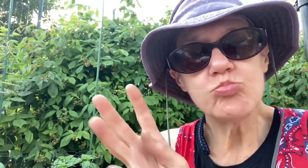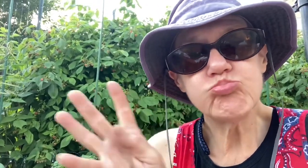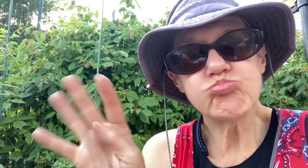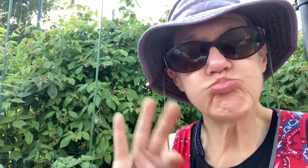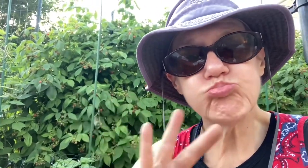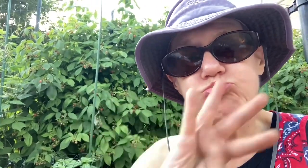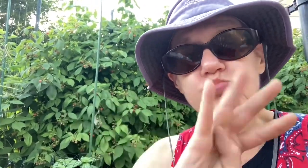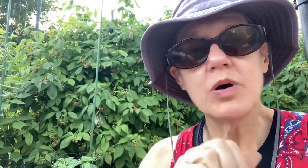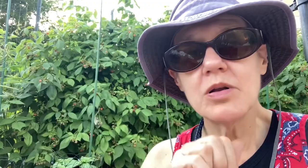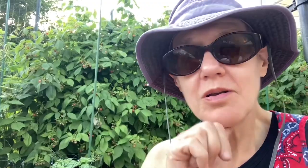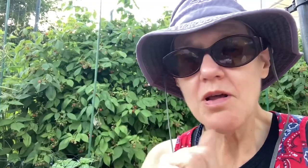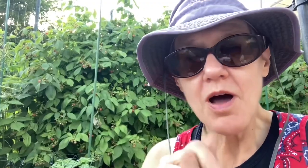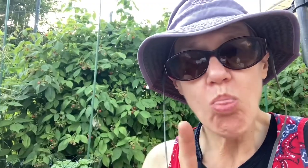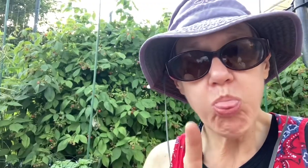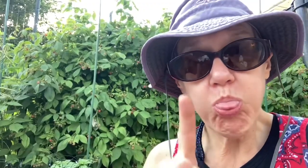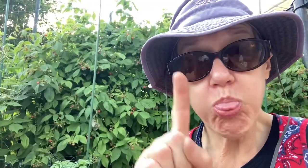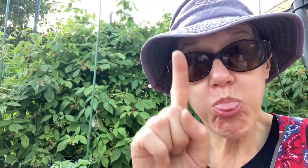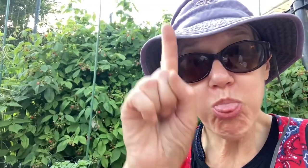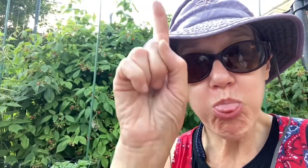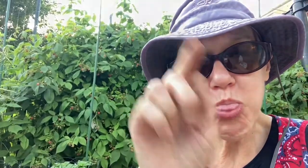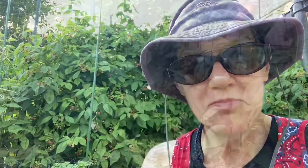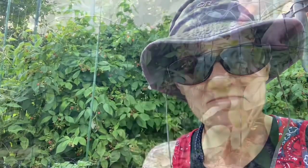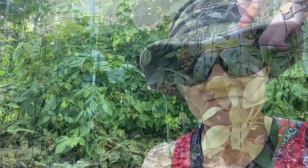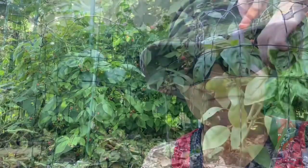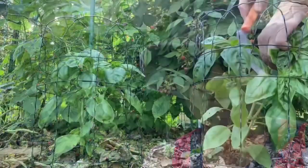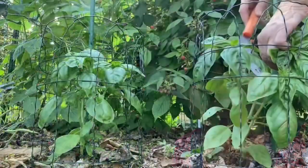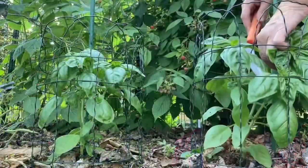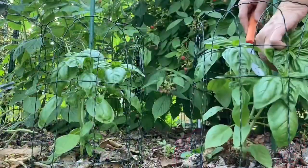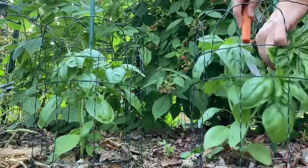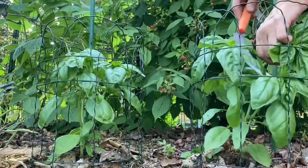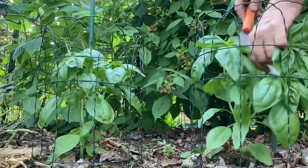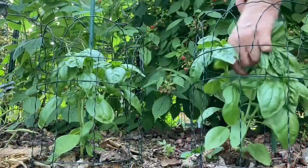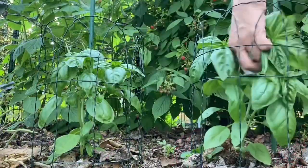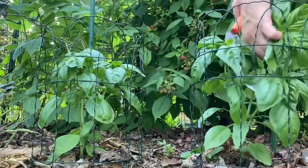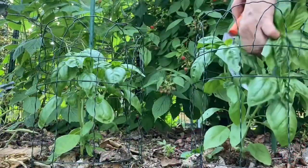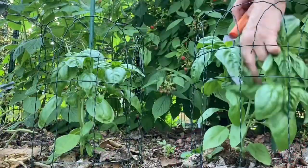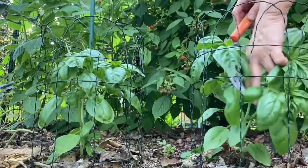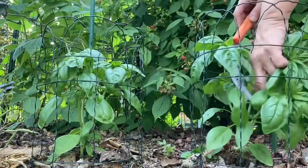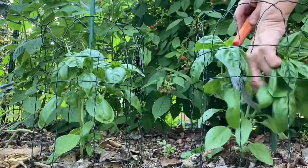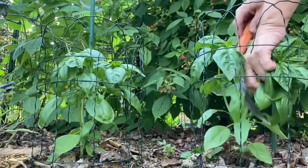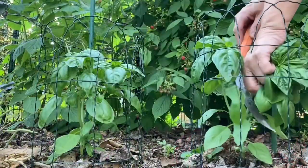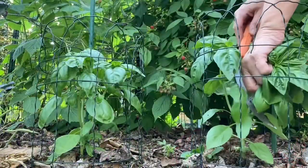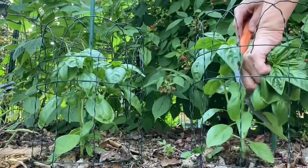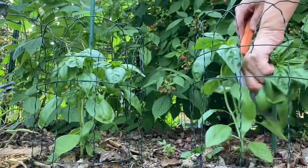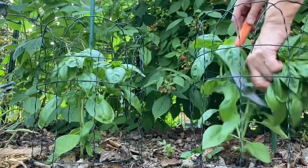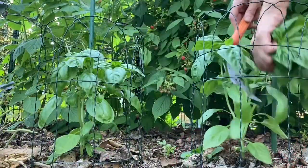stevia. Like the basil, I want it to bush out and not get all tall and leggy.